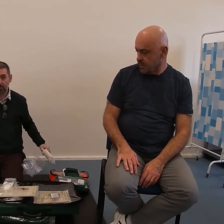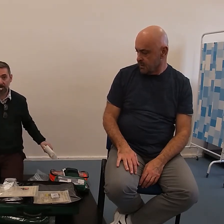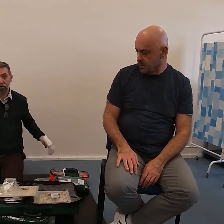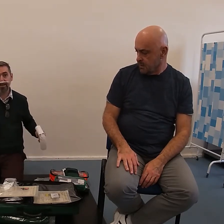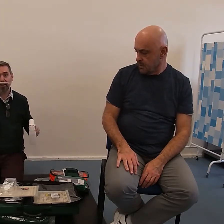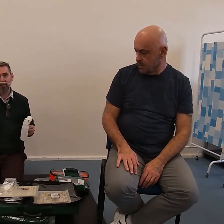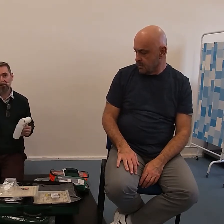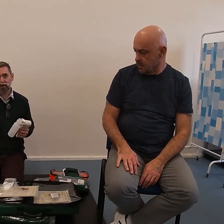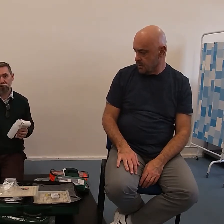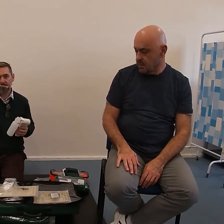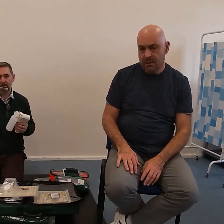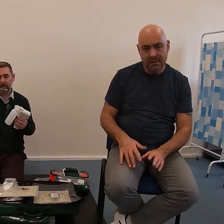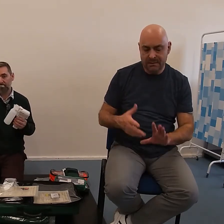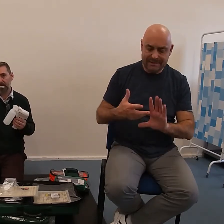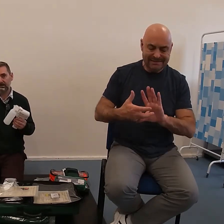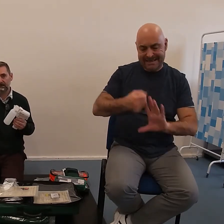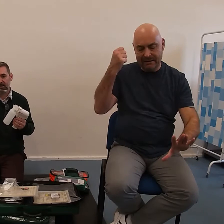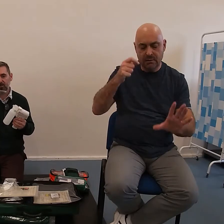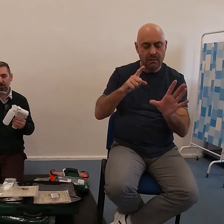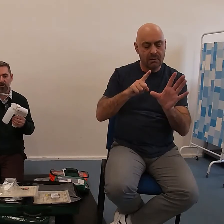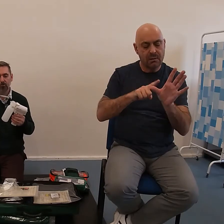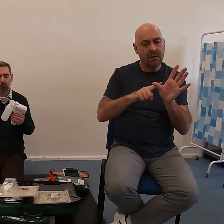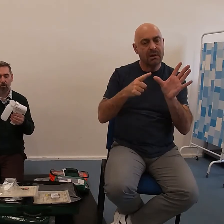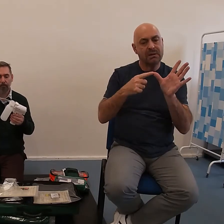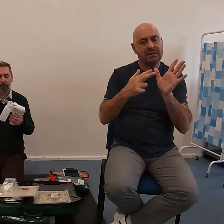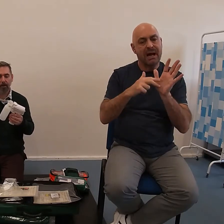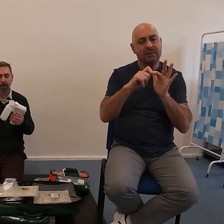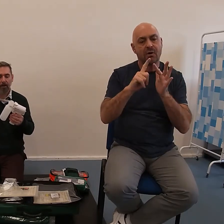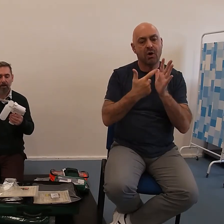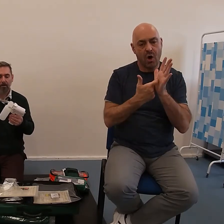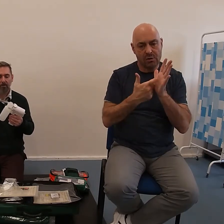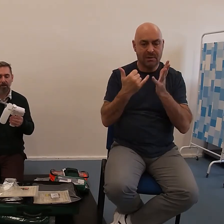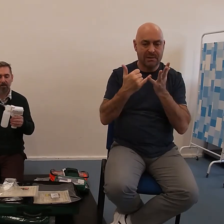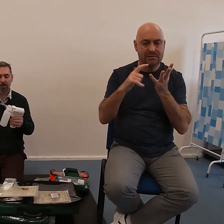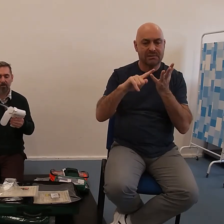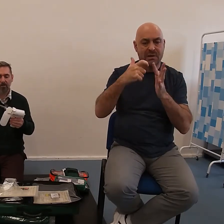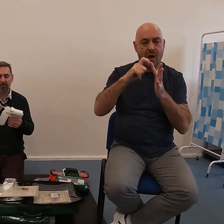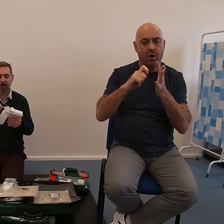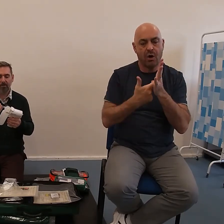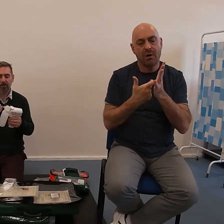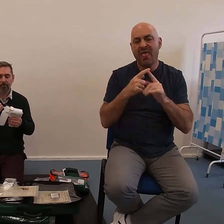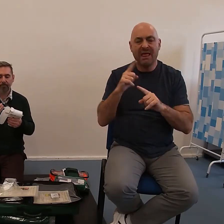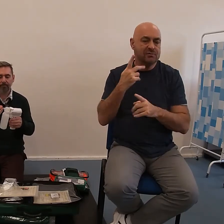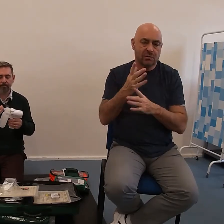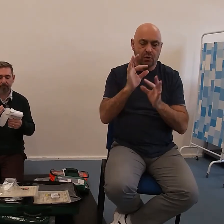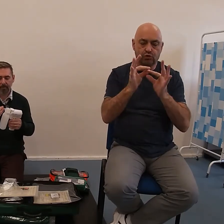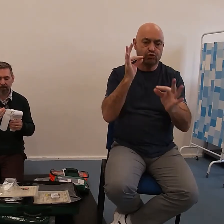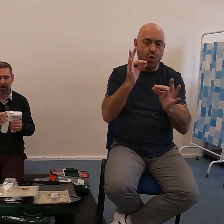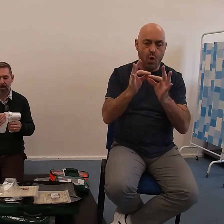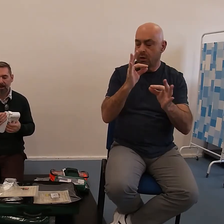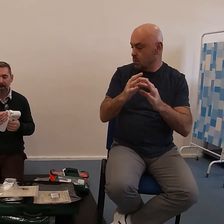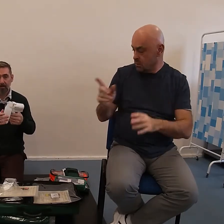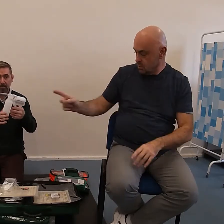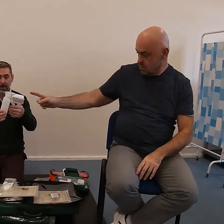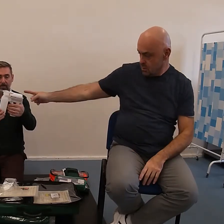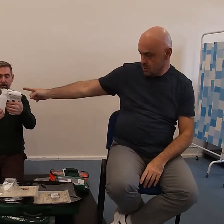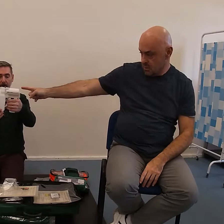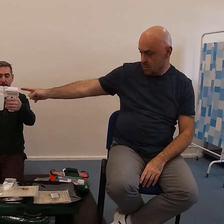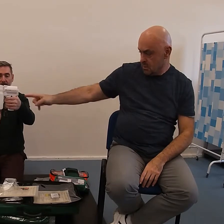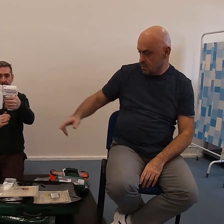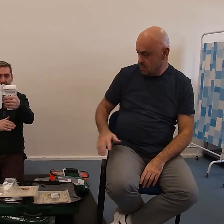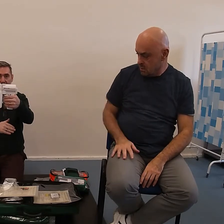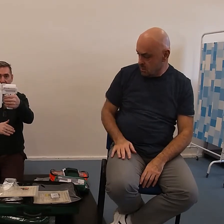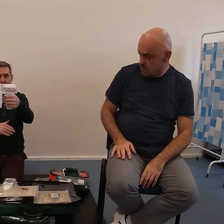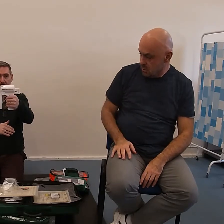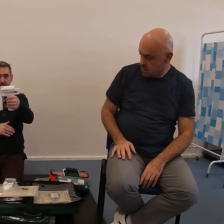This is known as a Yanker sucker, but basically it's just a straw. And you attach that to the front. And now,